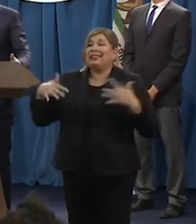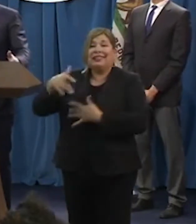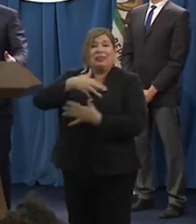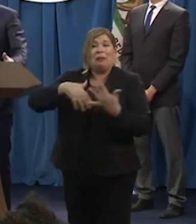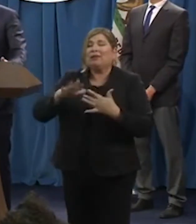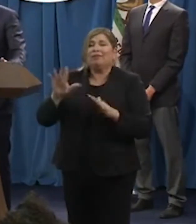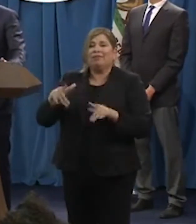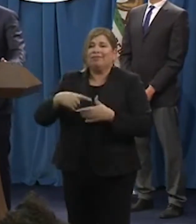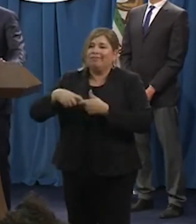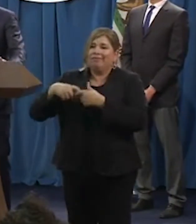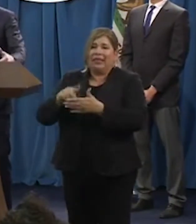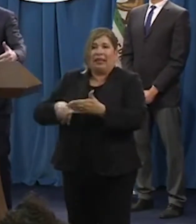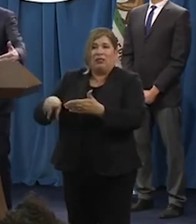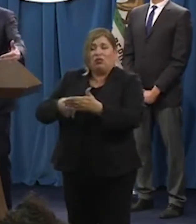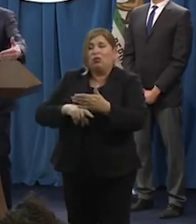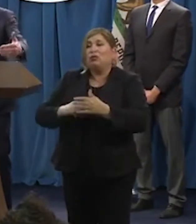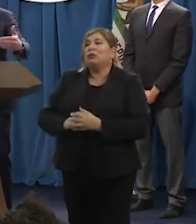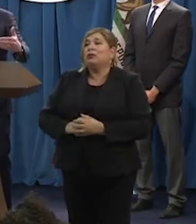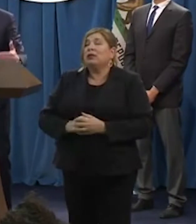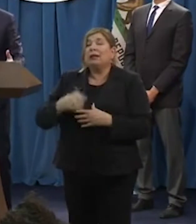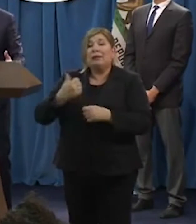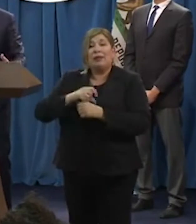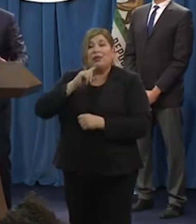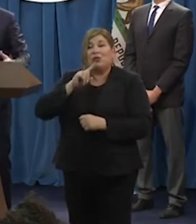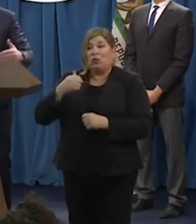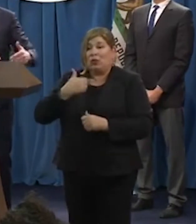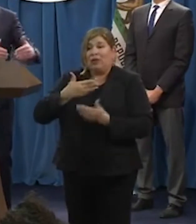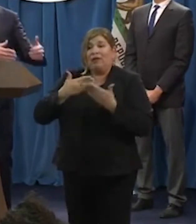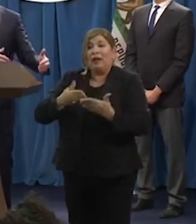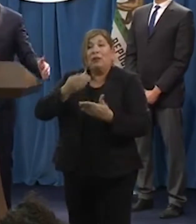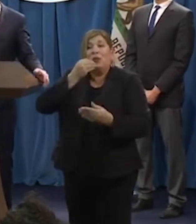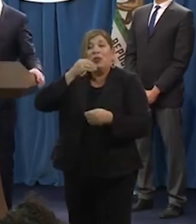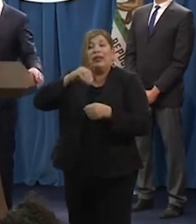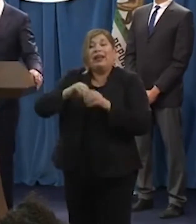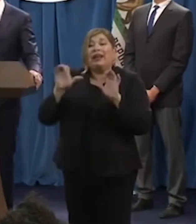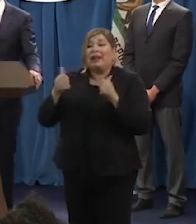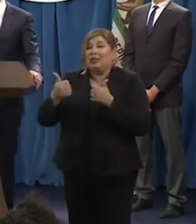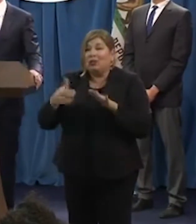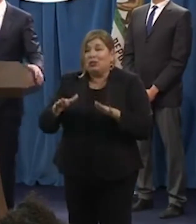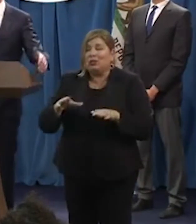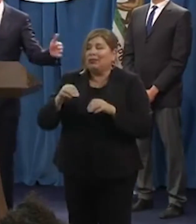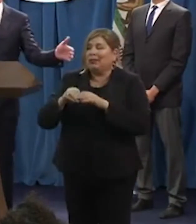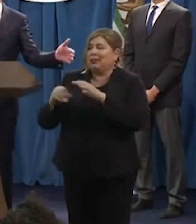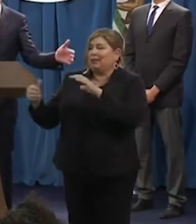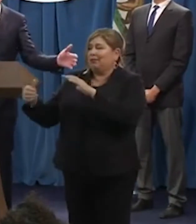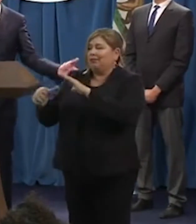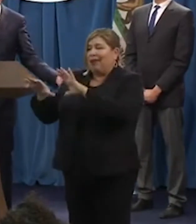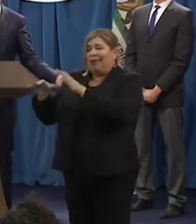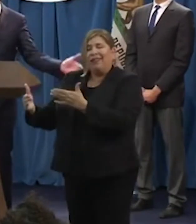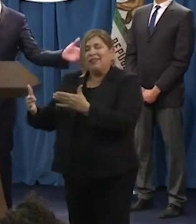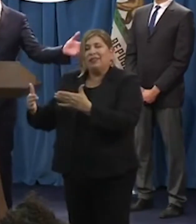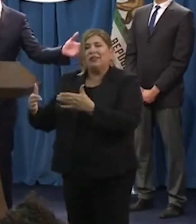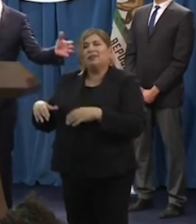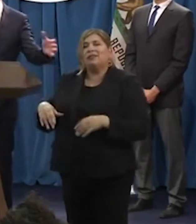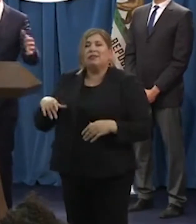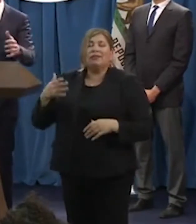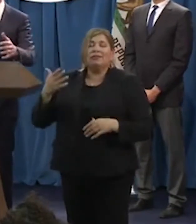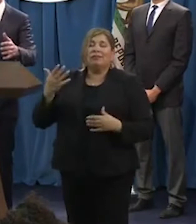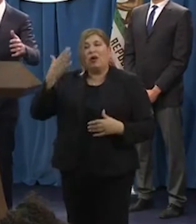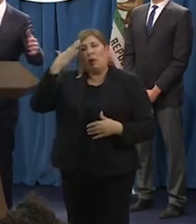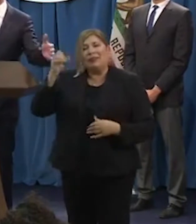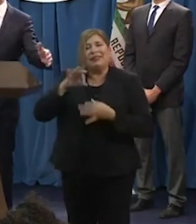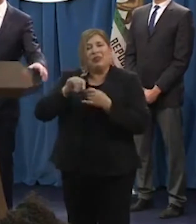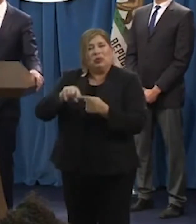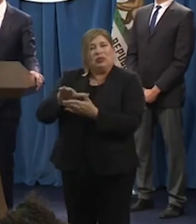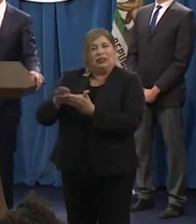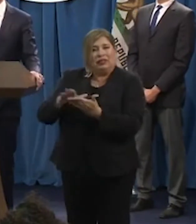sure that we are providing meals in the classroom or in other isolated settings, common sense as it relates to sanitation